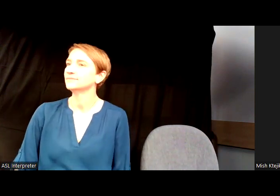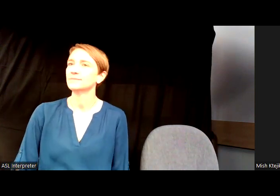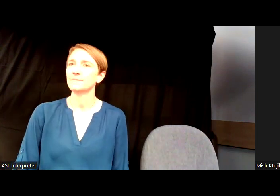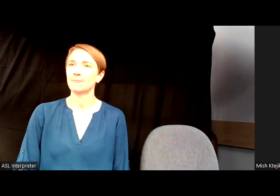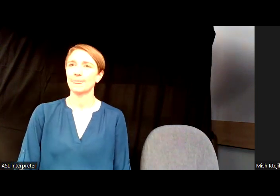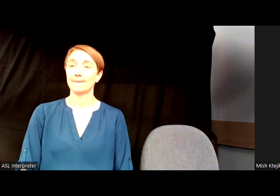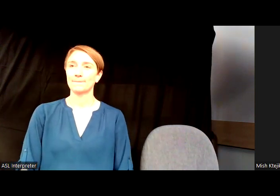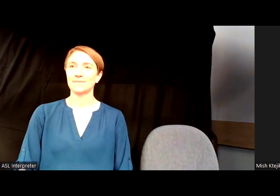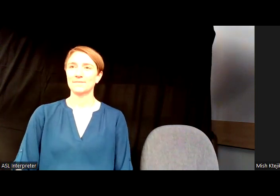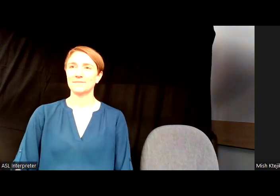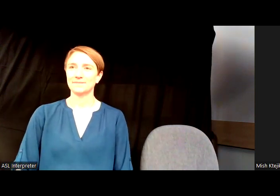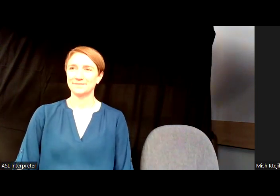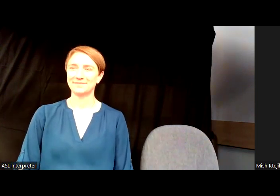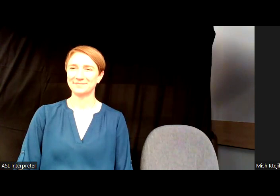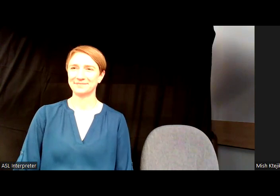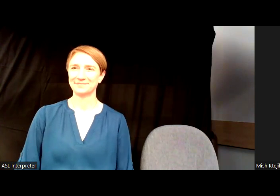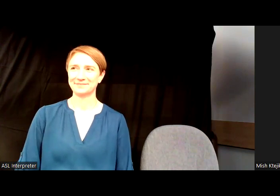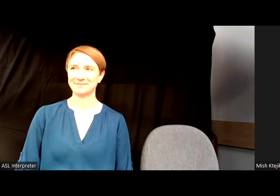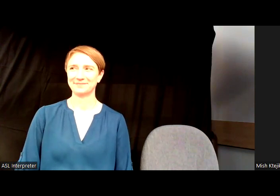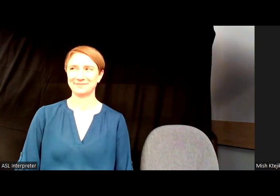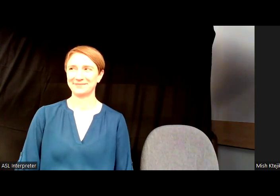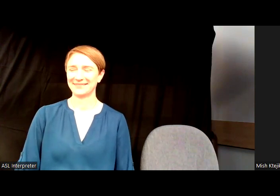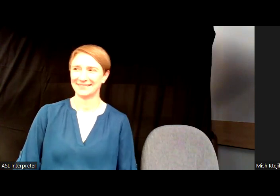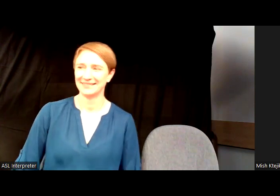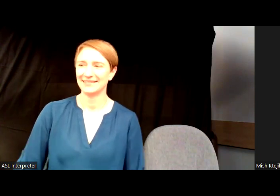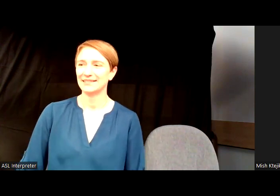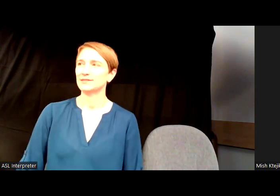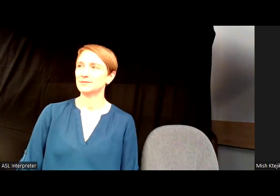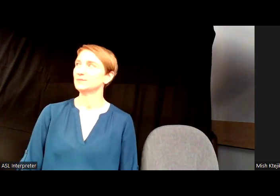Excuse me. Well,